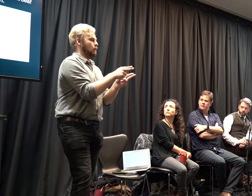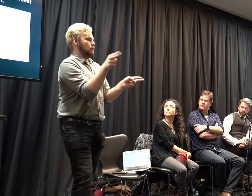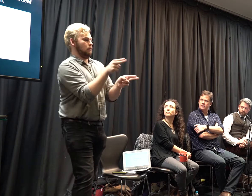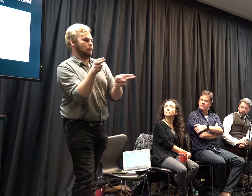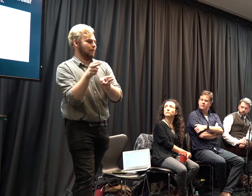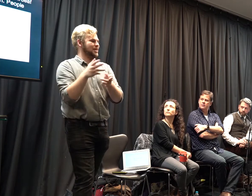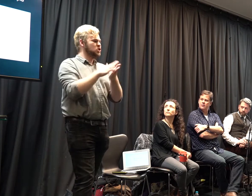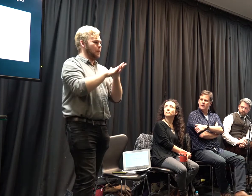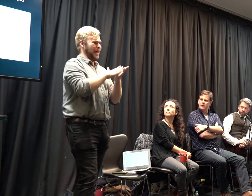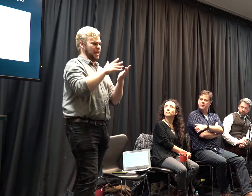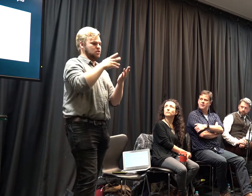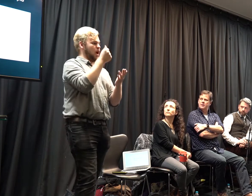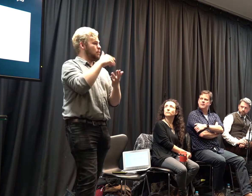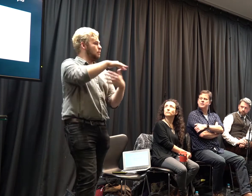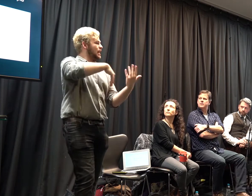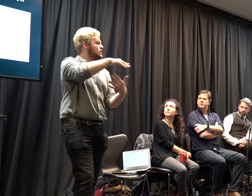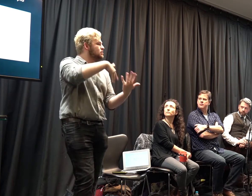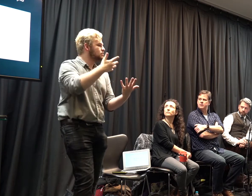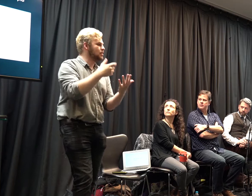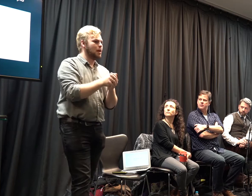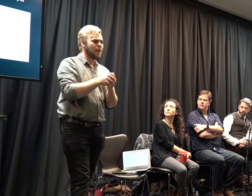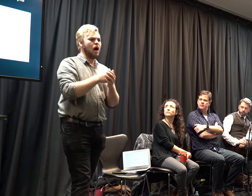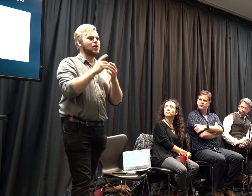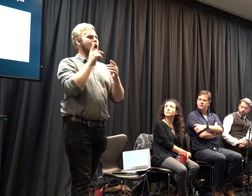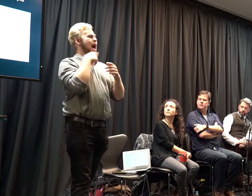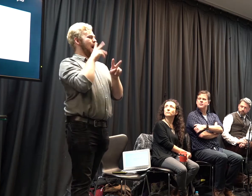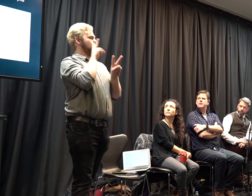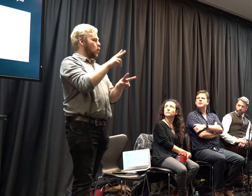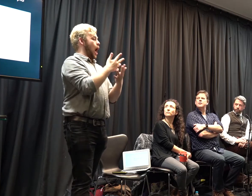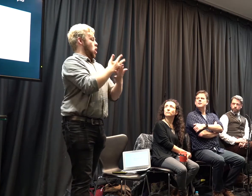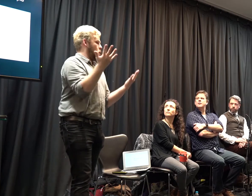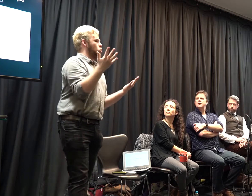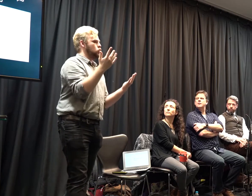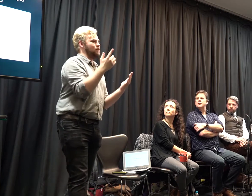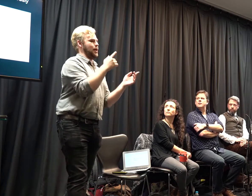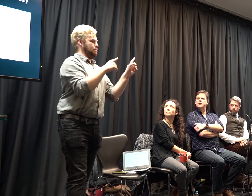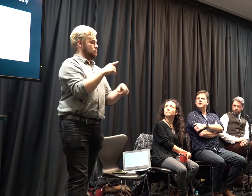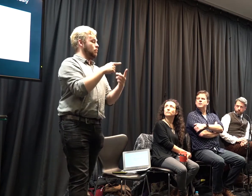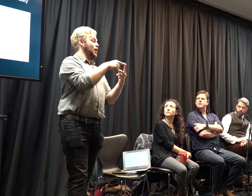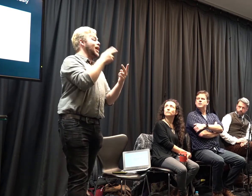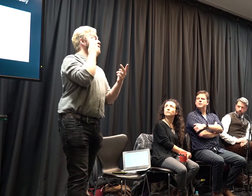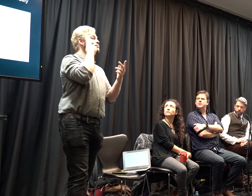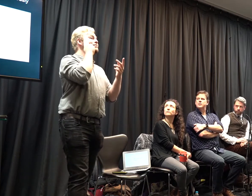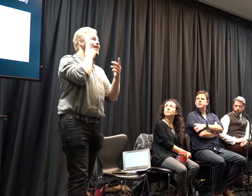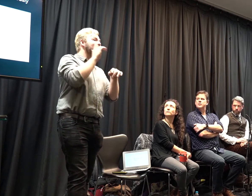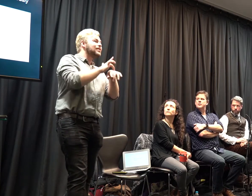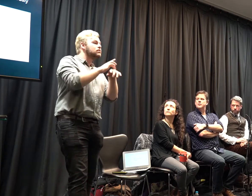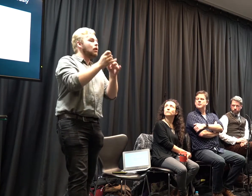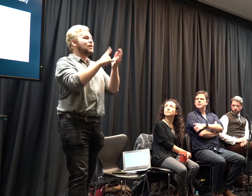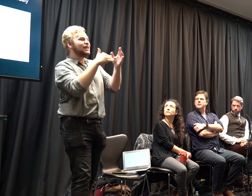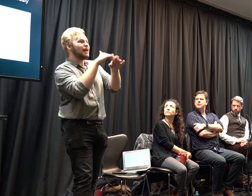People could pick as many options as they liked. So obviously there was a mixture of feedback.